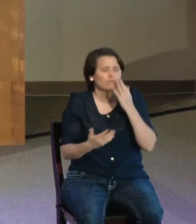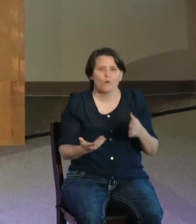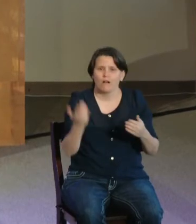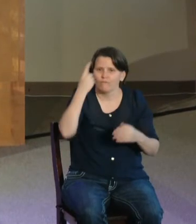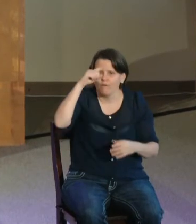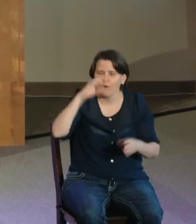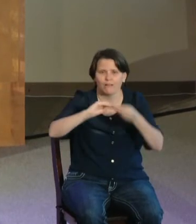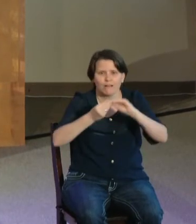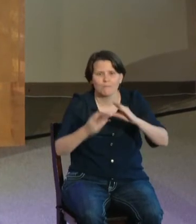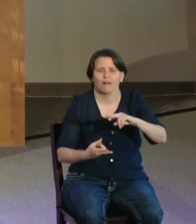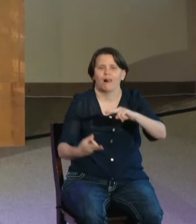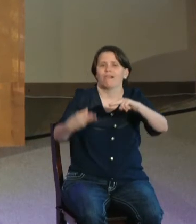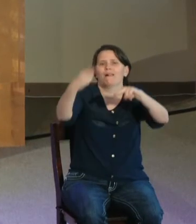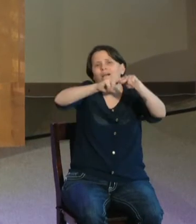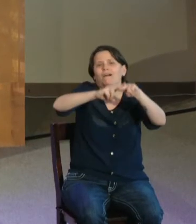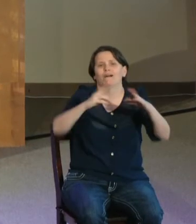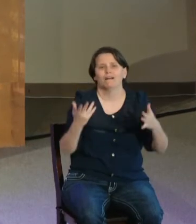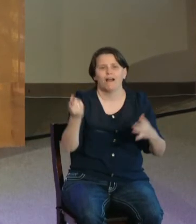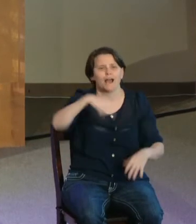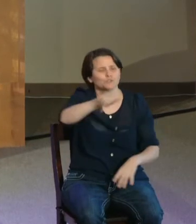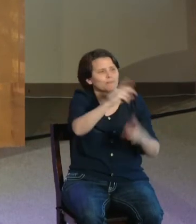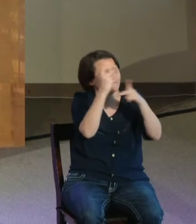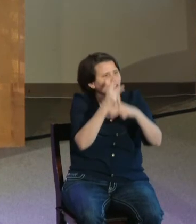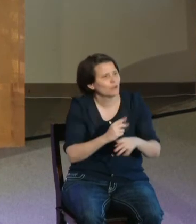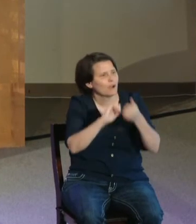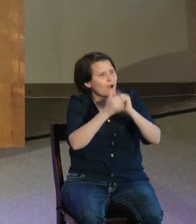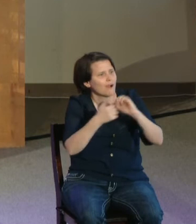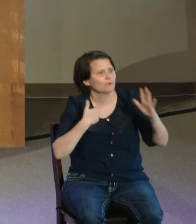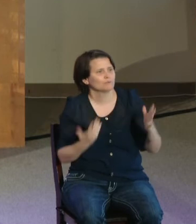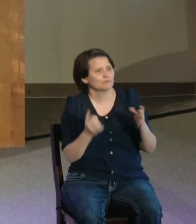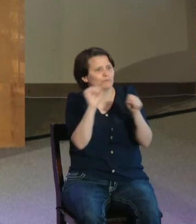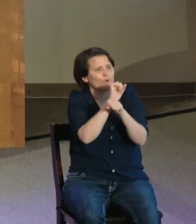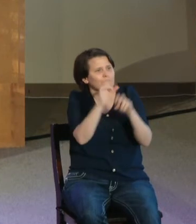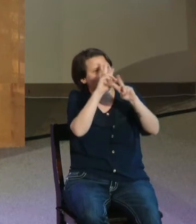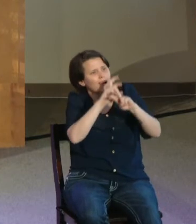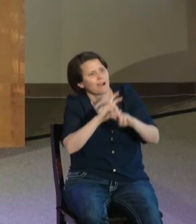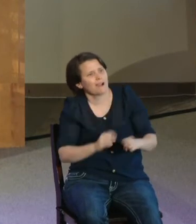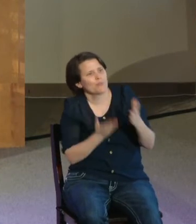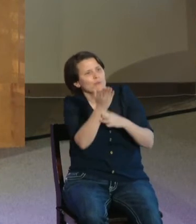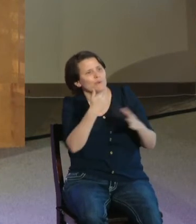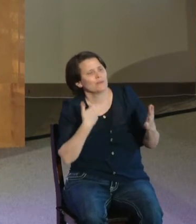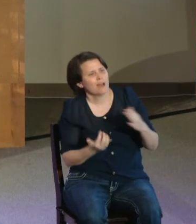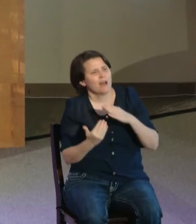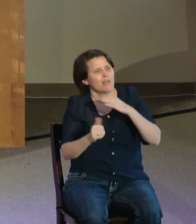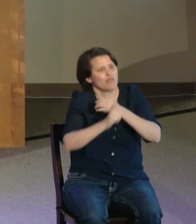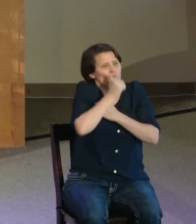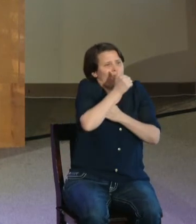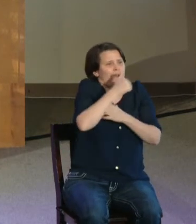happening here as we figure out how to work again in a threat of level 4